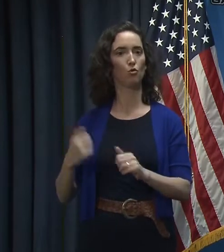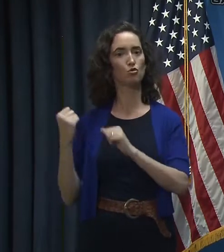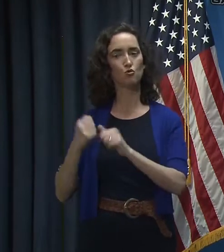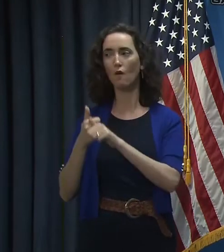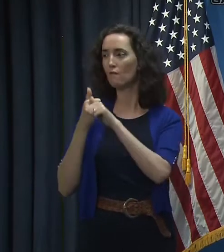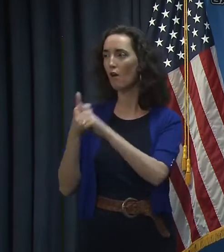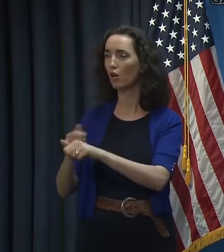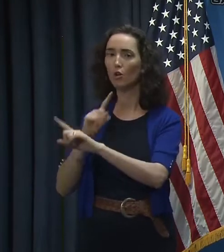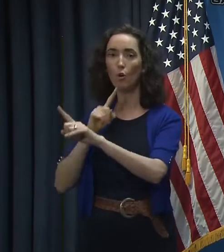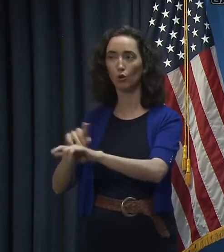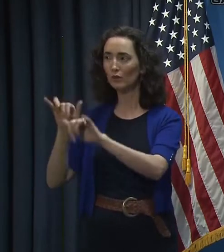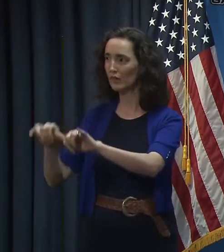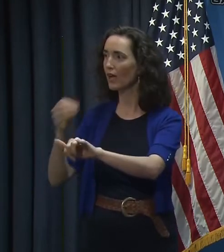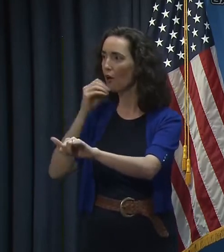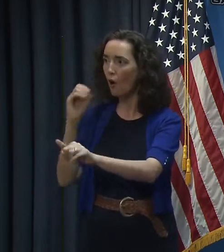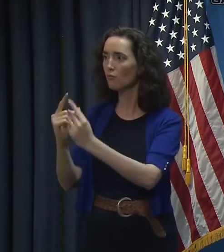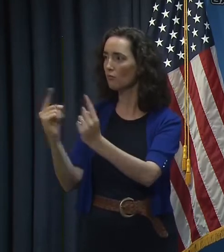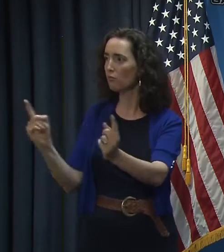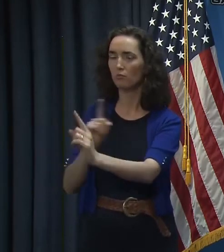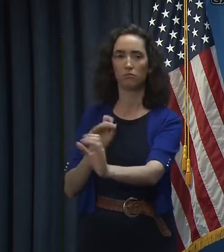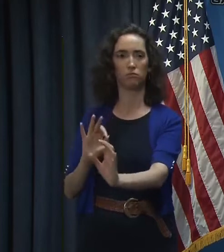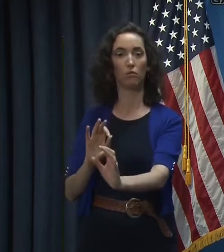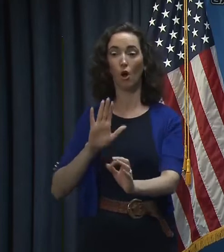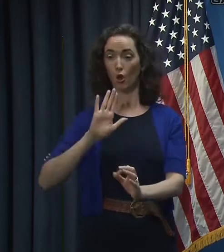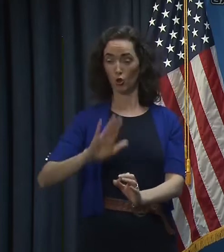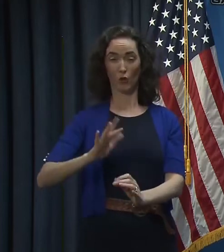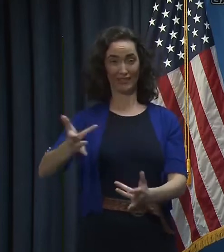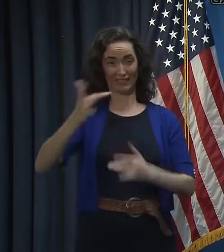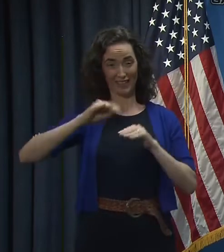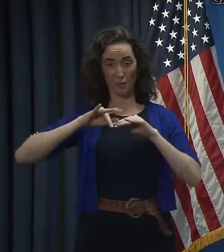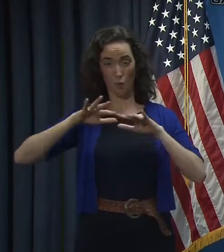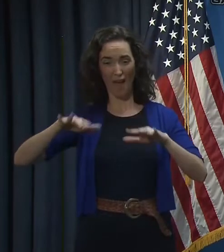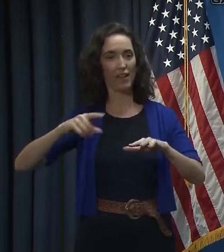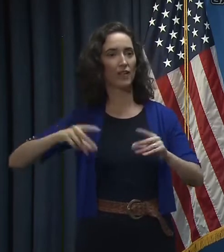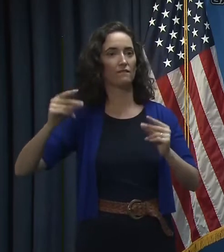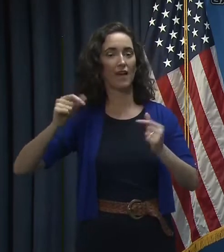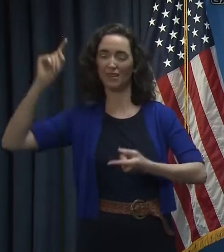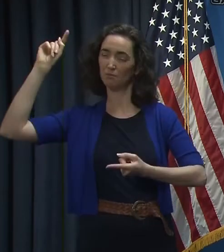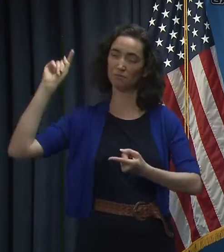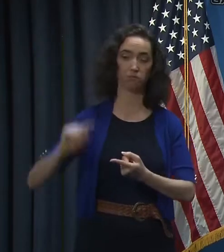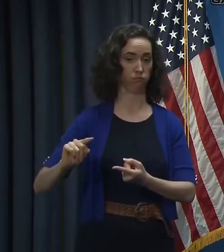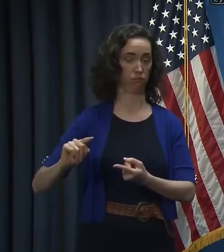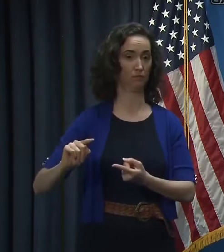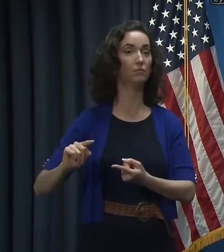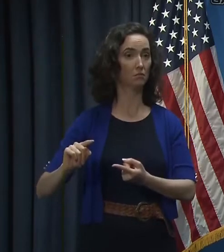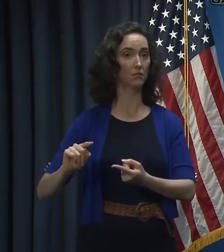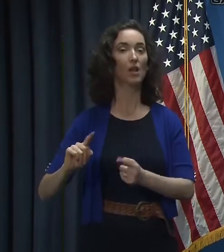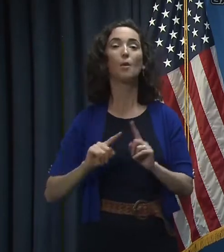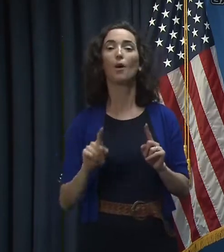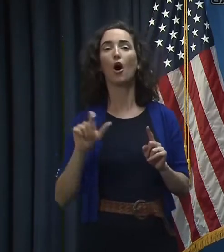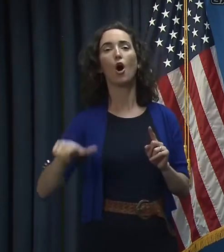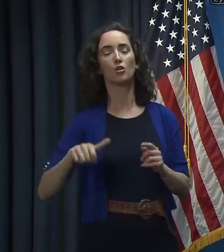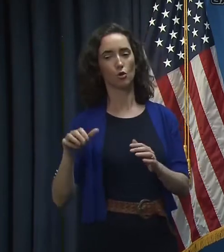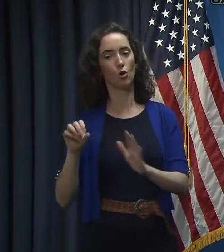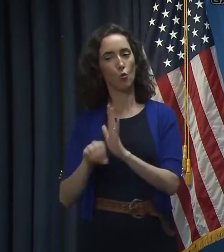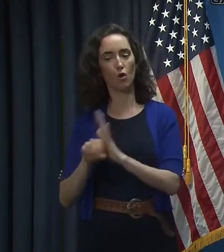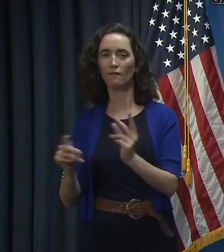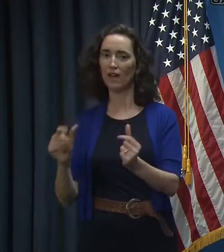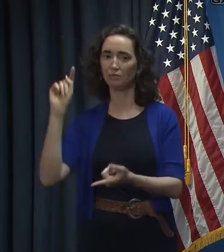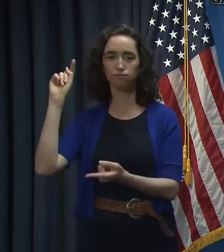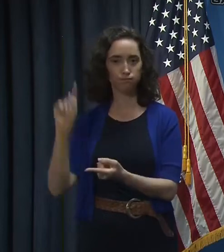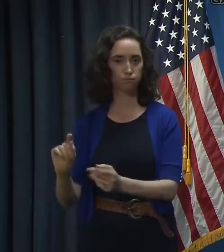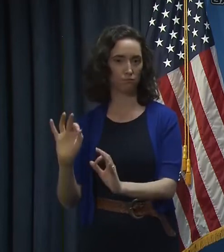the most precipitous fall, the biggest fall in all of these measures. When we look at individual regions, and maybe we'll go to the next slide, you